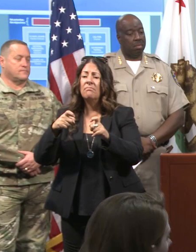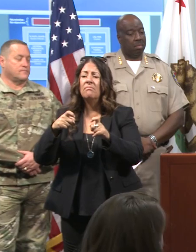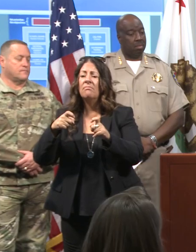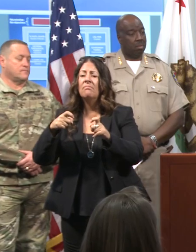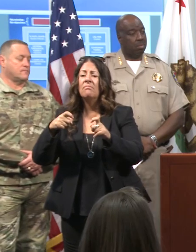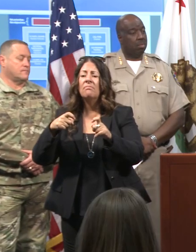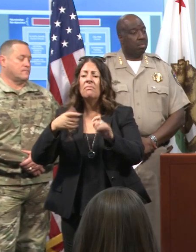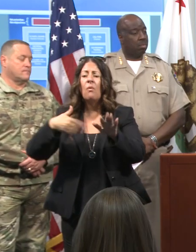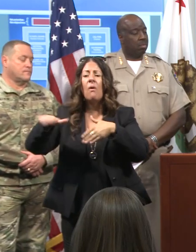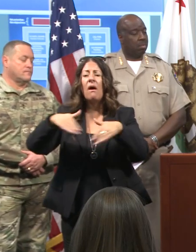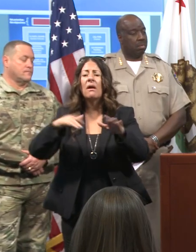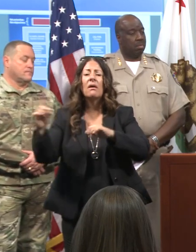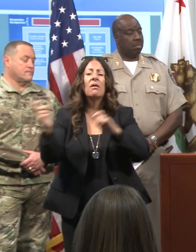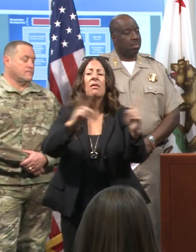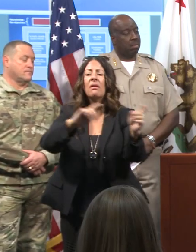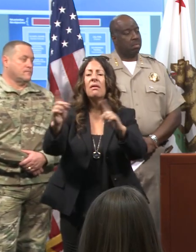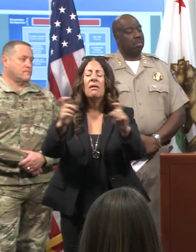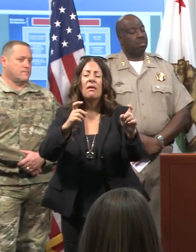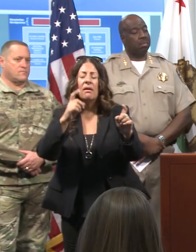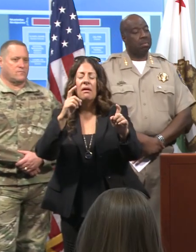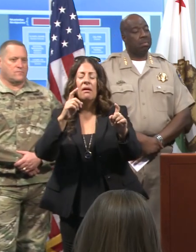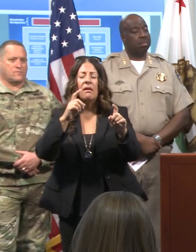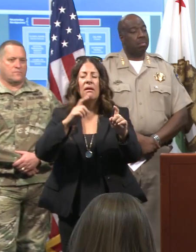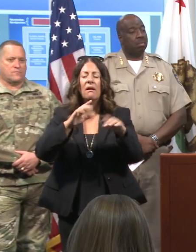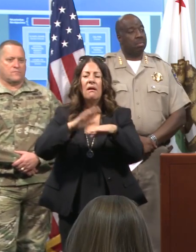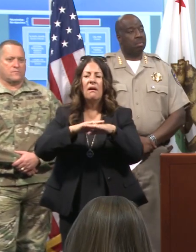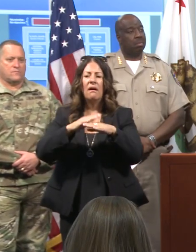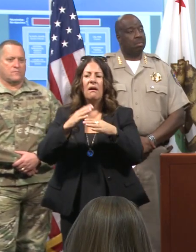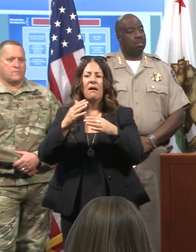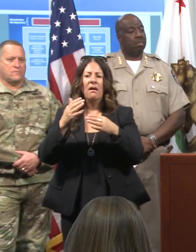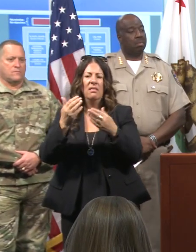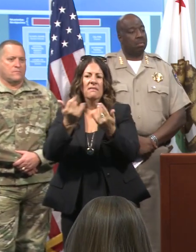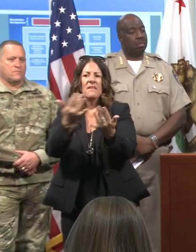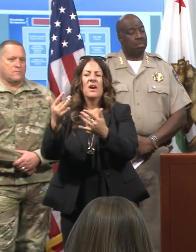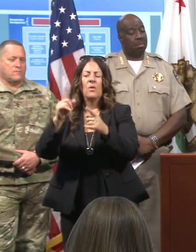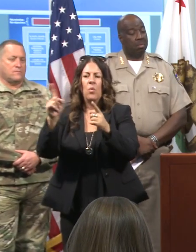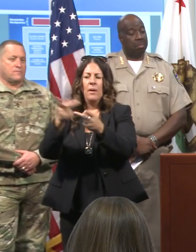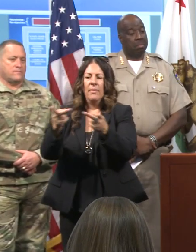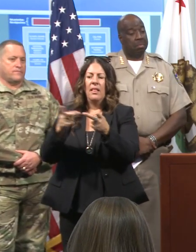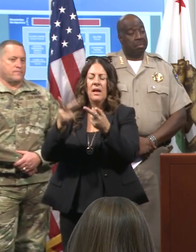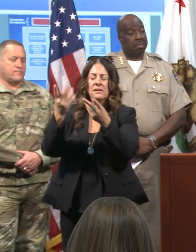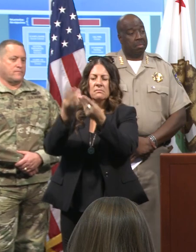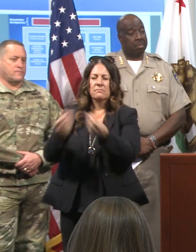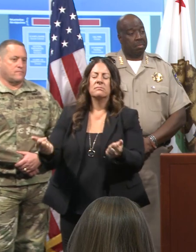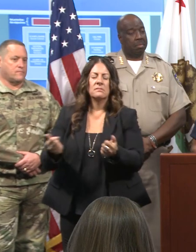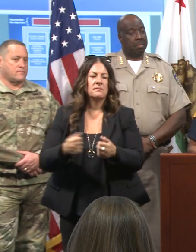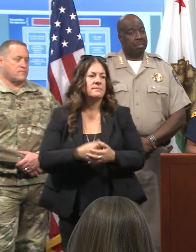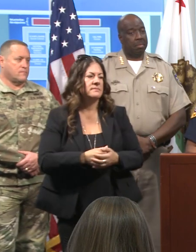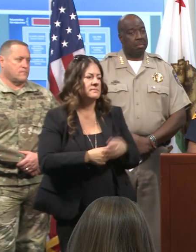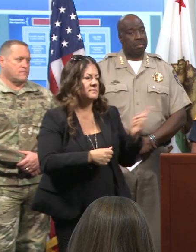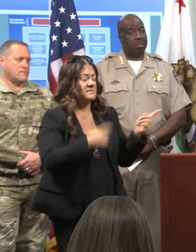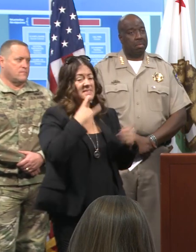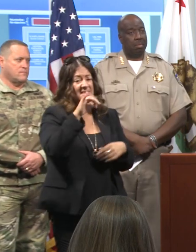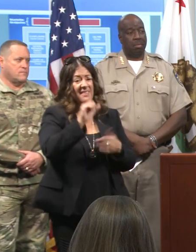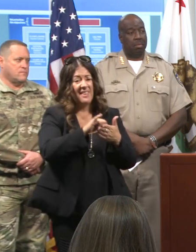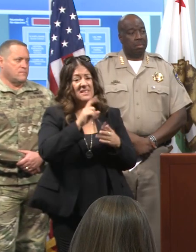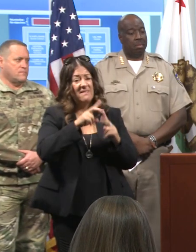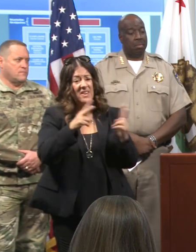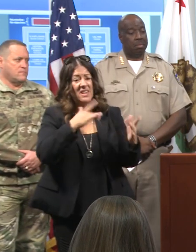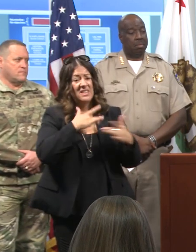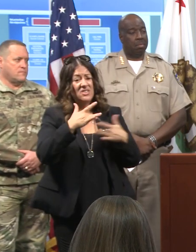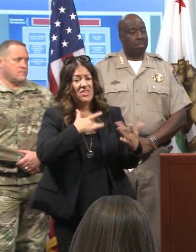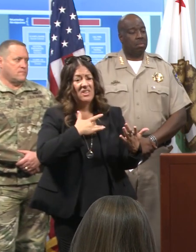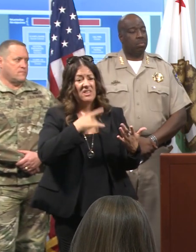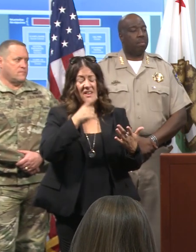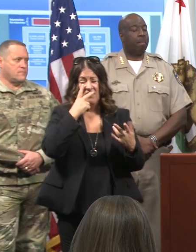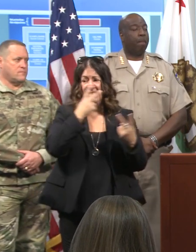So, you know, it's a very, it's a good question and a very real concern for all of us. Look, these folks have lost everything. When you look at